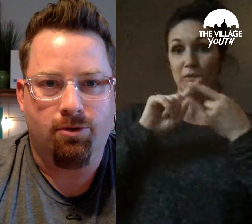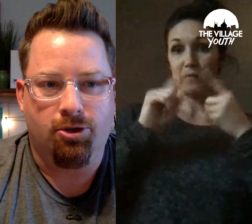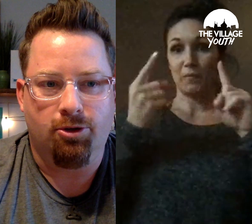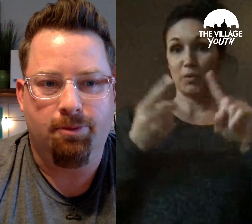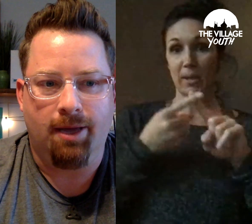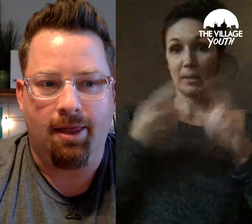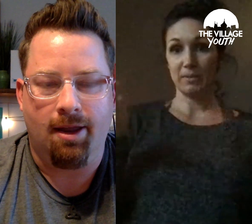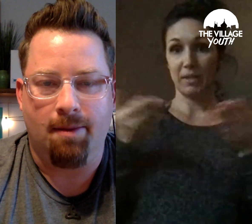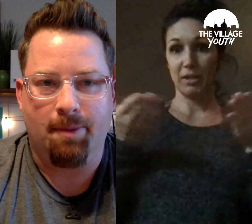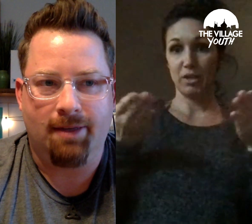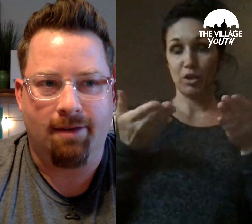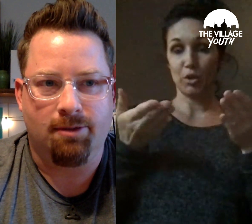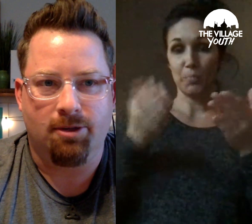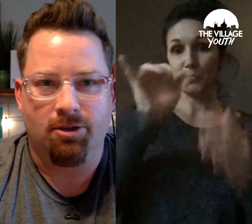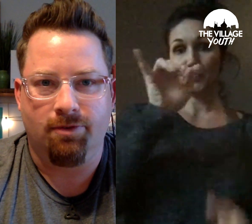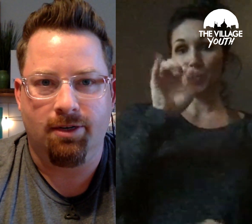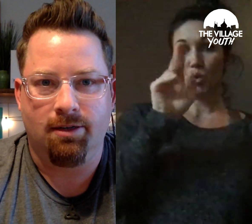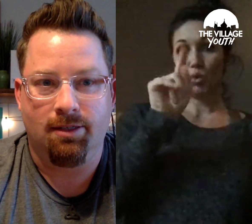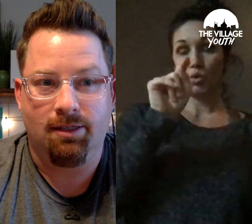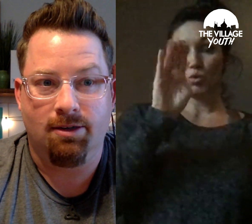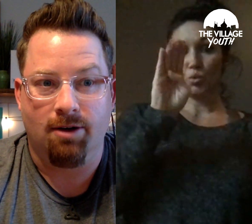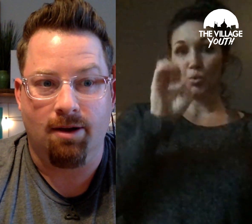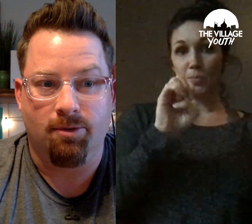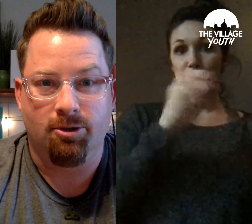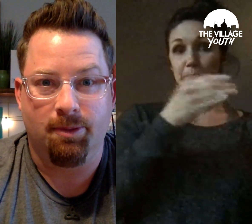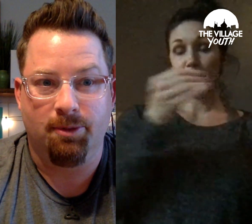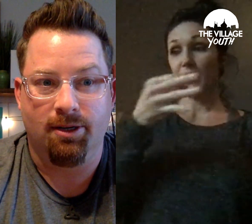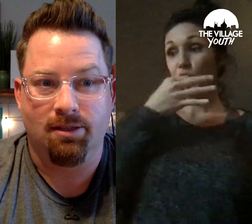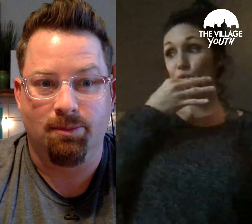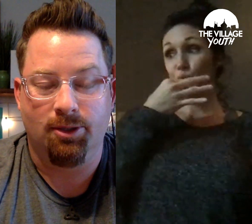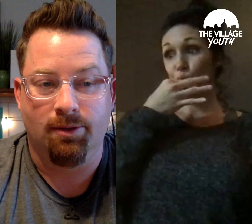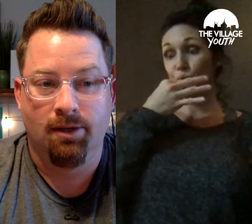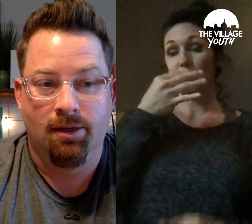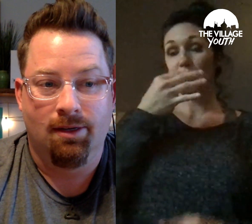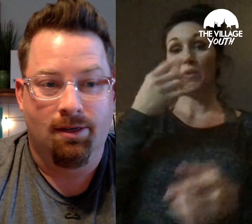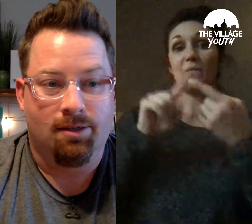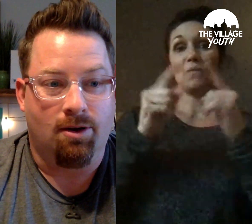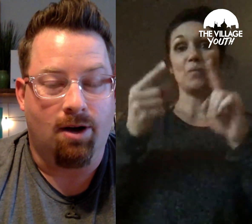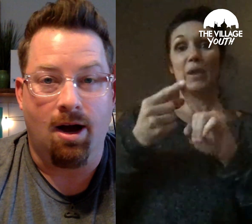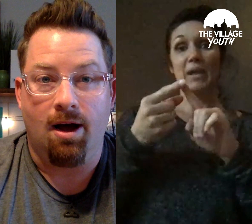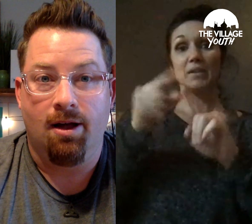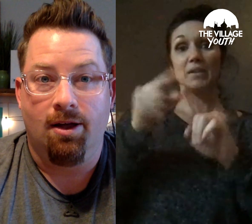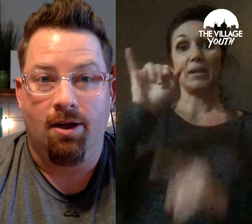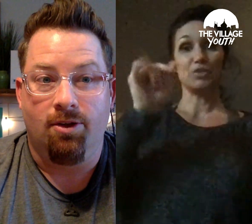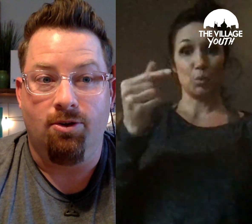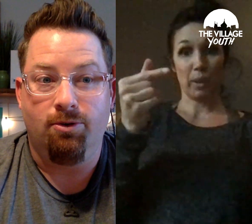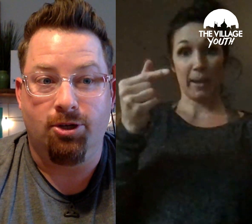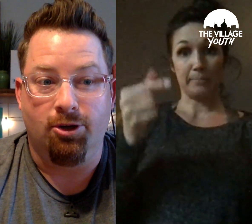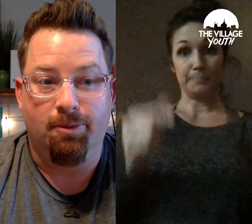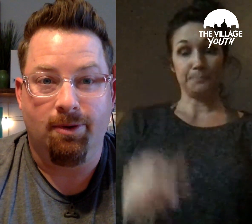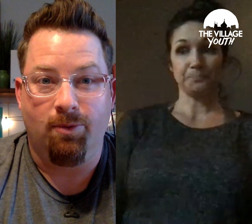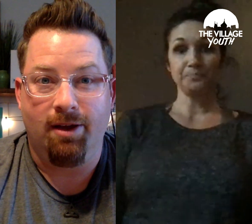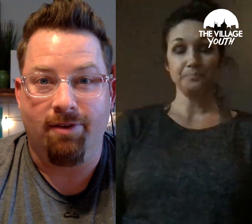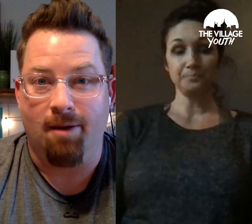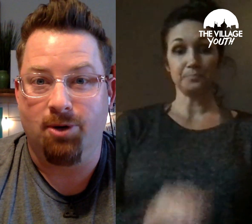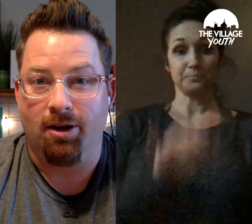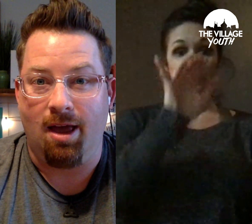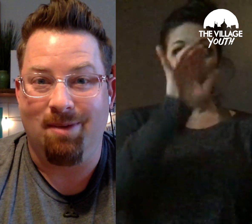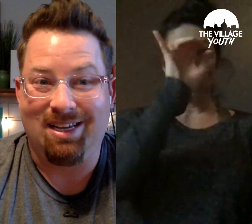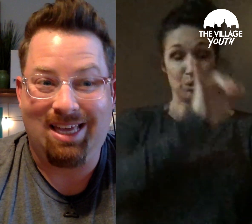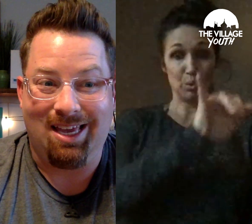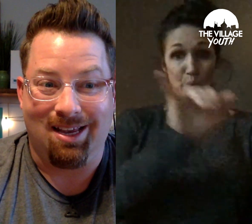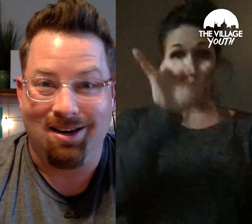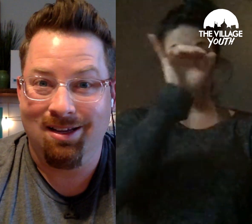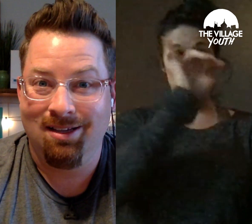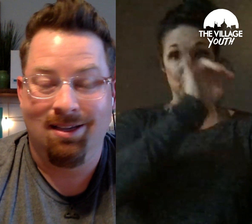on YouTube, and then I'm about to have a special friend on Instagram, which will be pretty awesome too. So YouTube, we've upped our